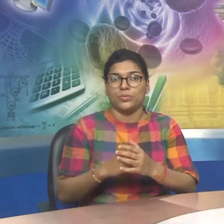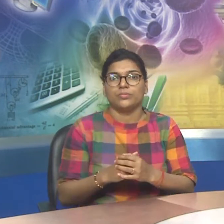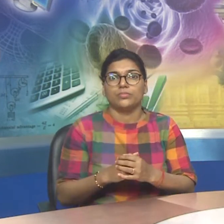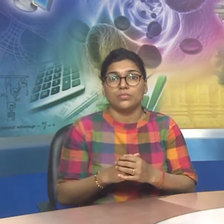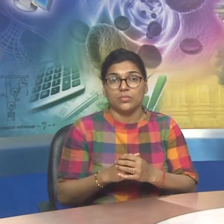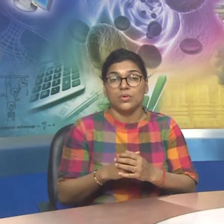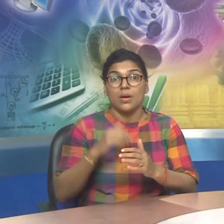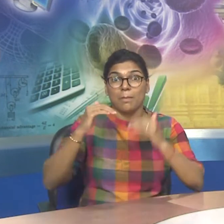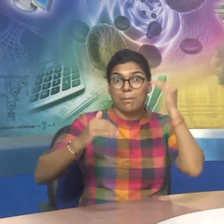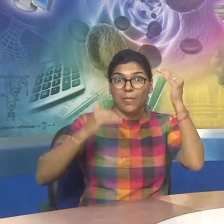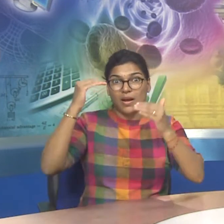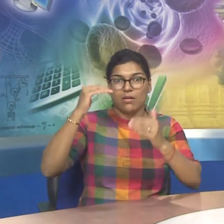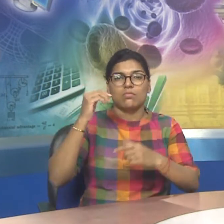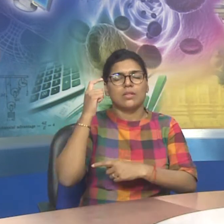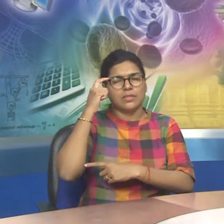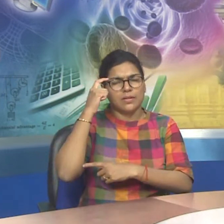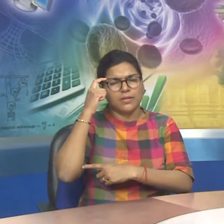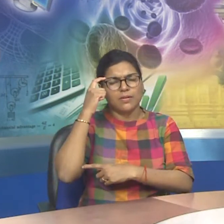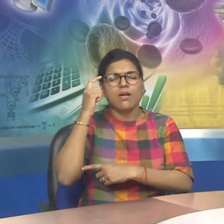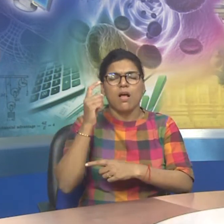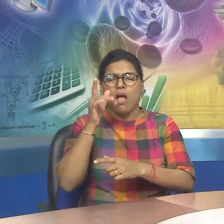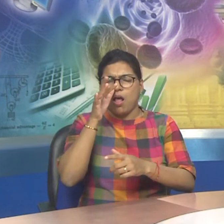This is answer of this second question.